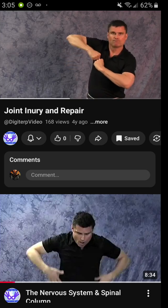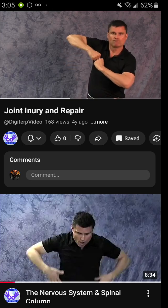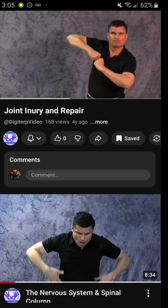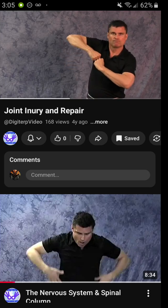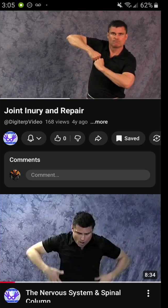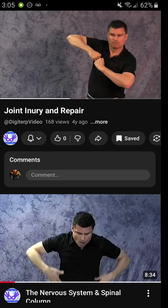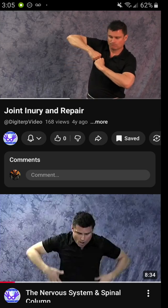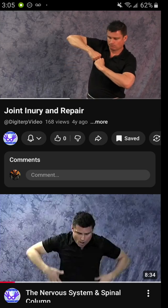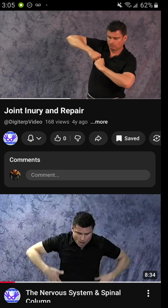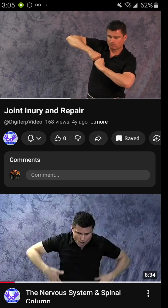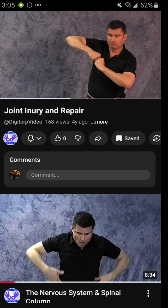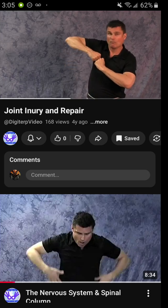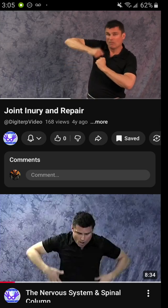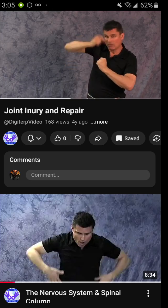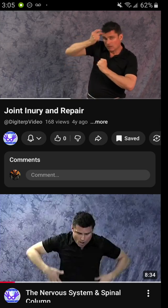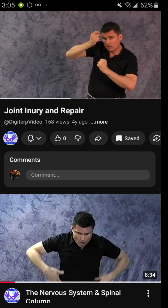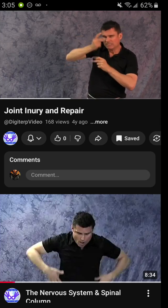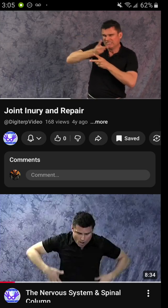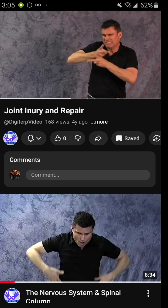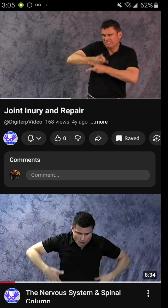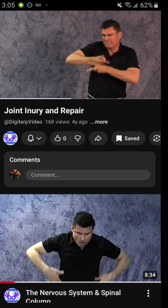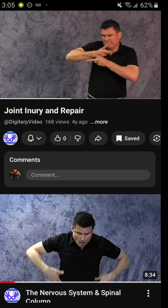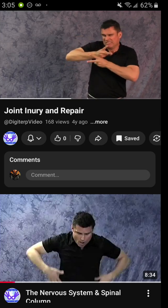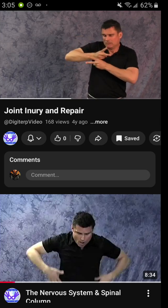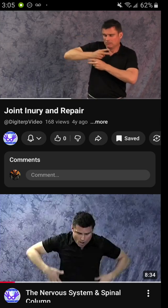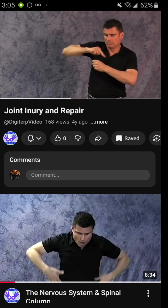what